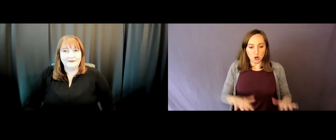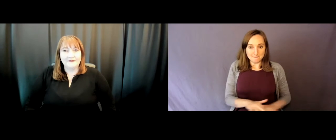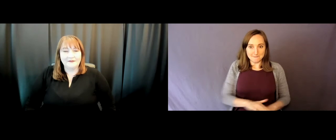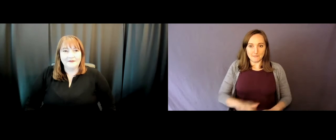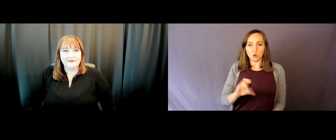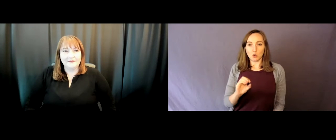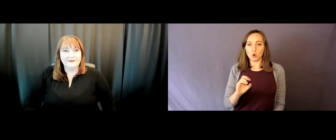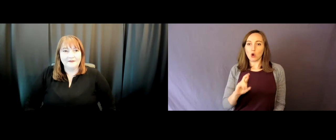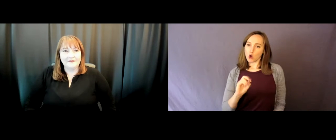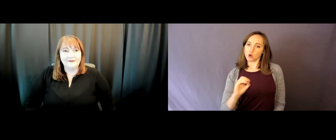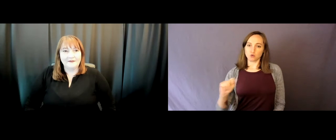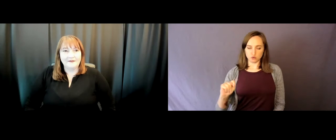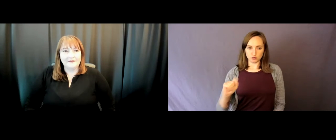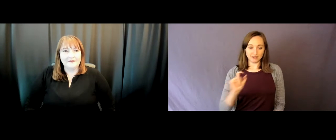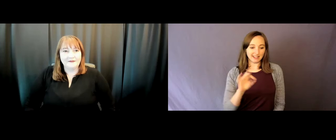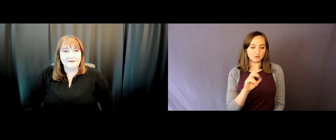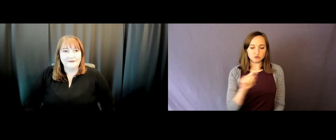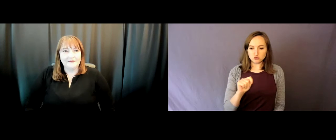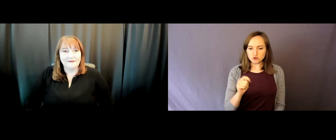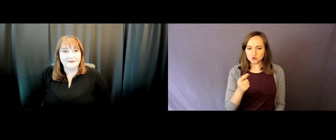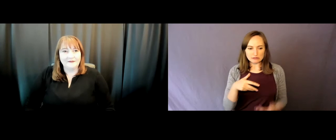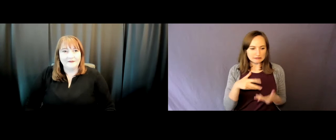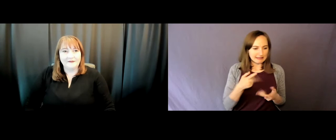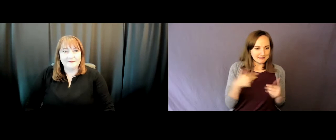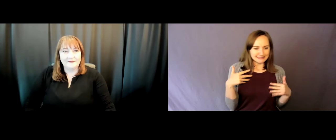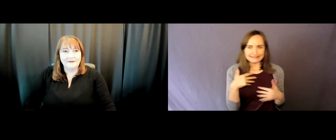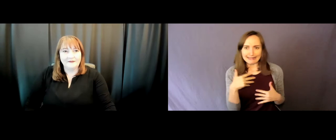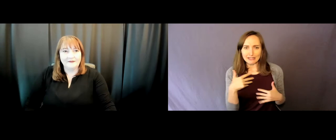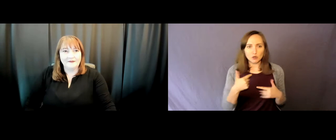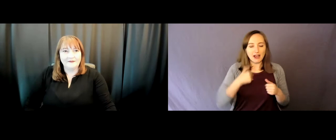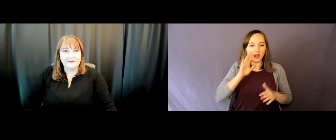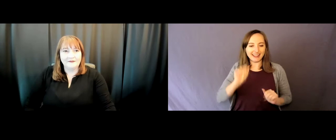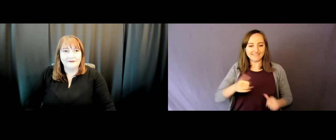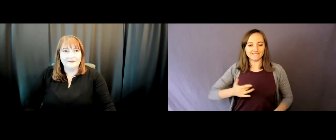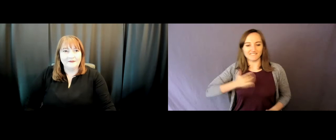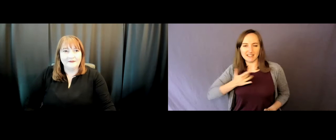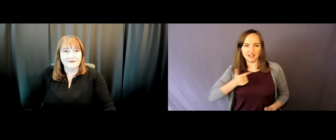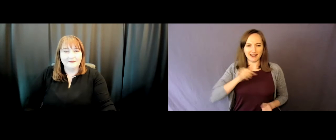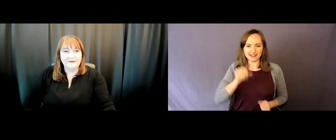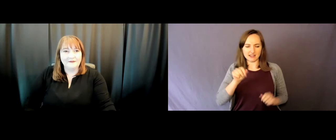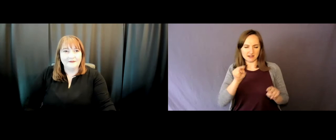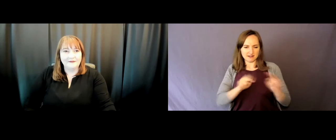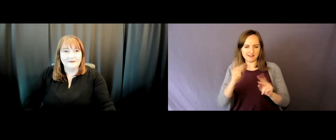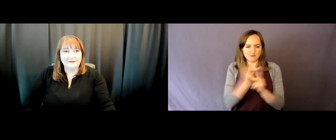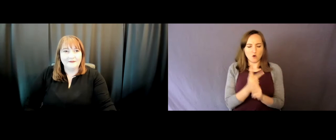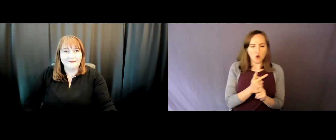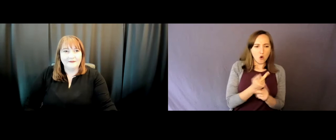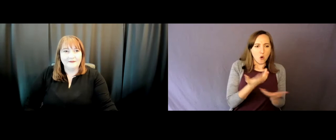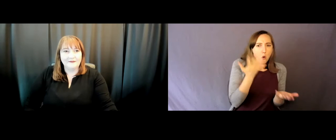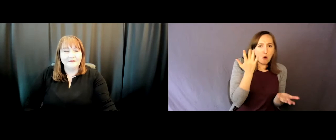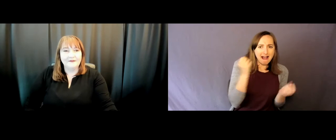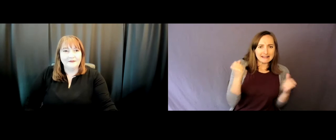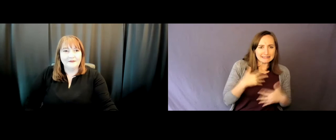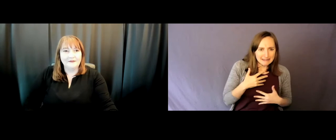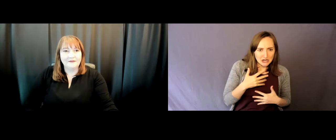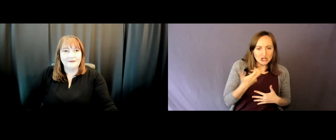is feeling scared, I'll be able to feel that. And I can kind of sense where or why it's scared. And